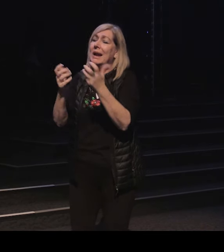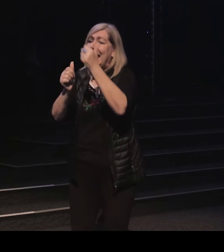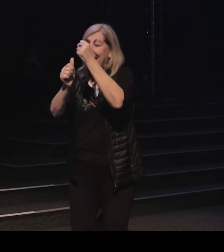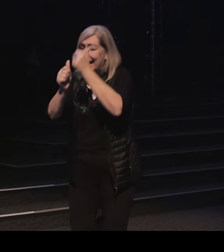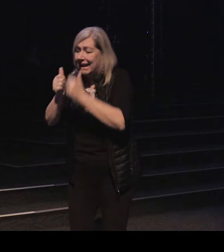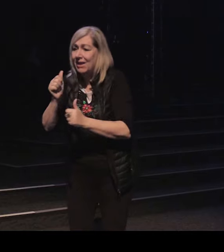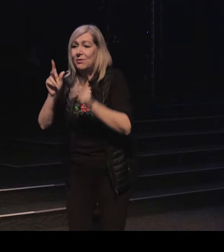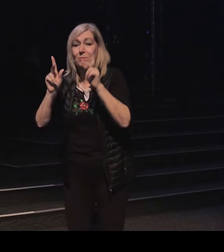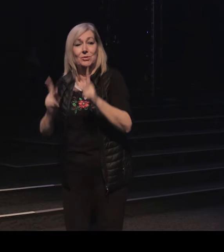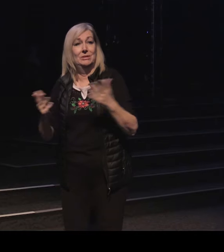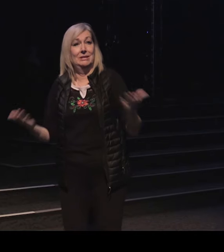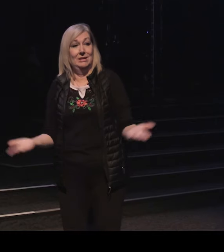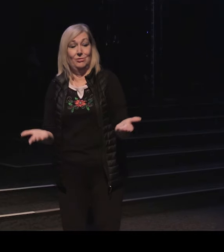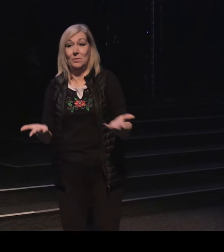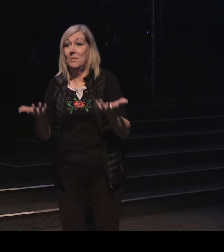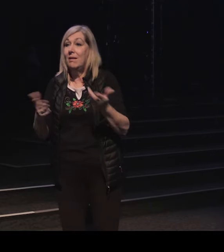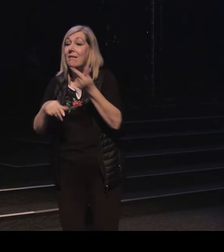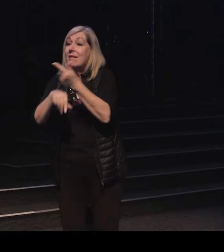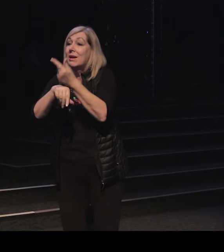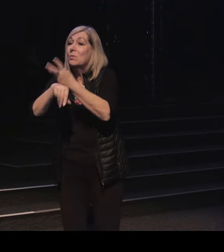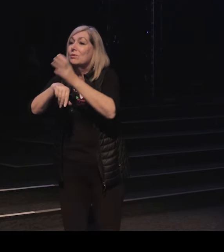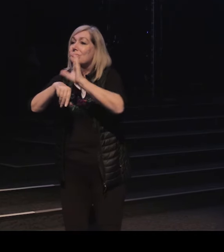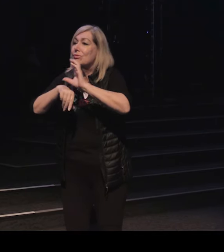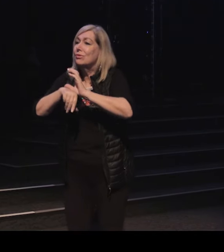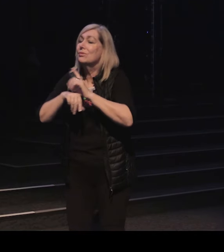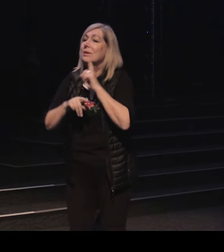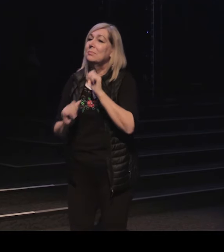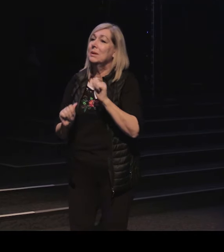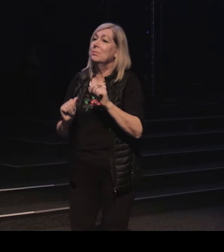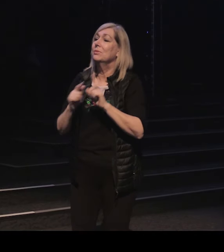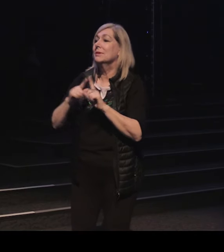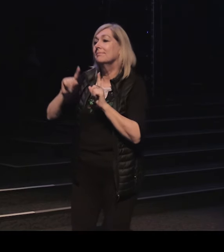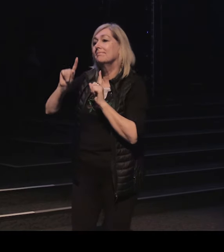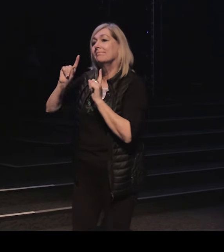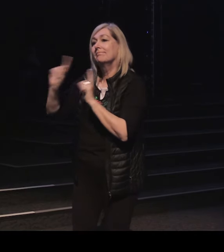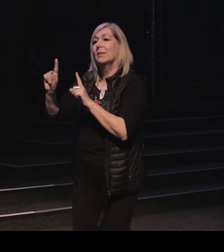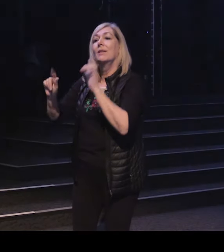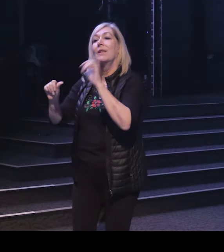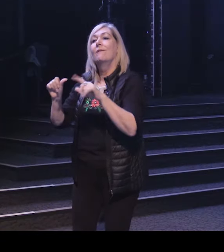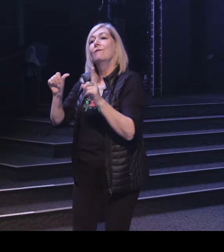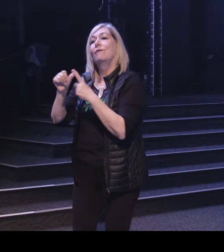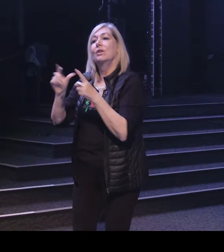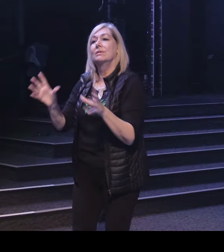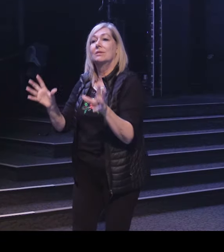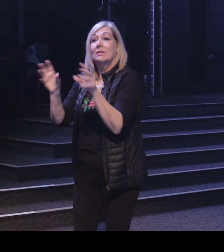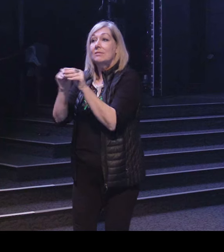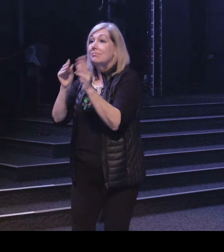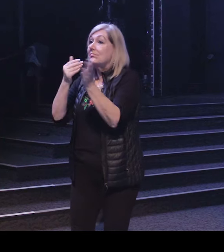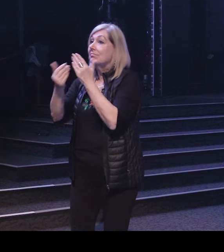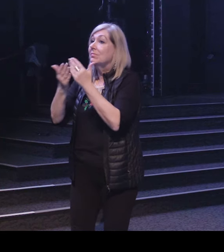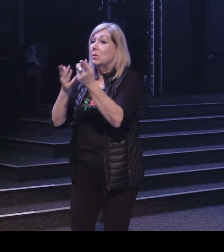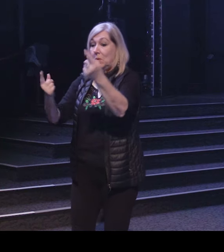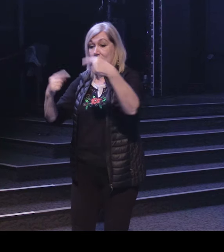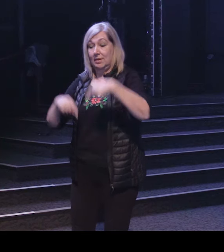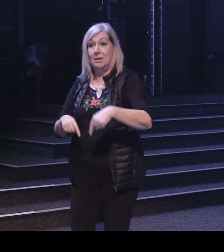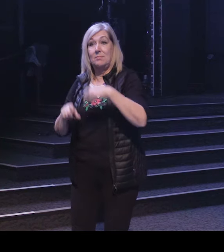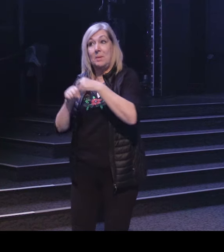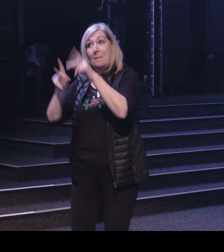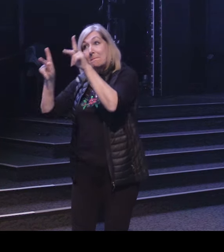at Gateway Church be able to attend the first conference, whether in person or